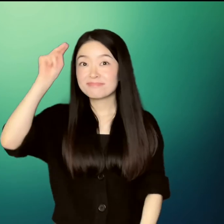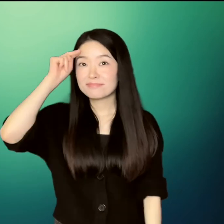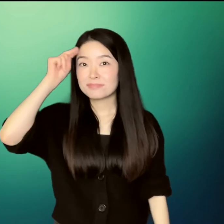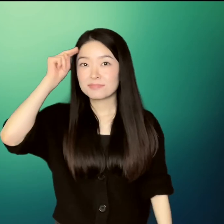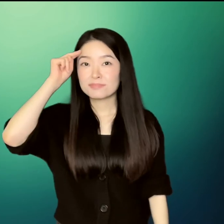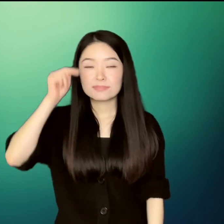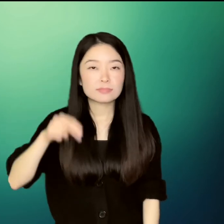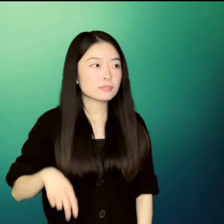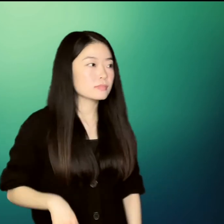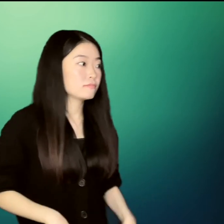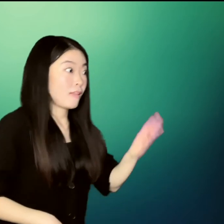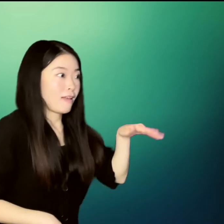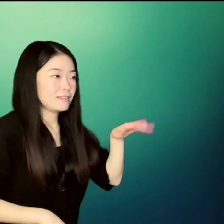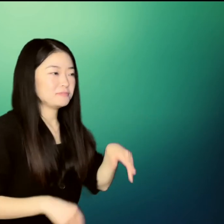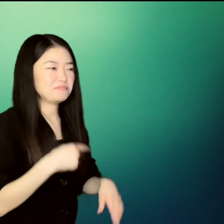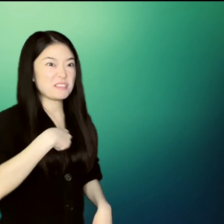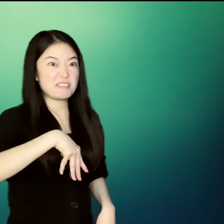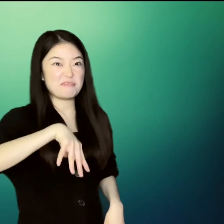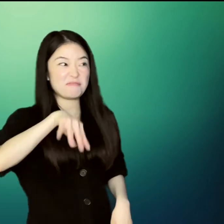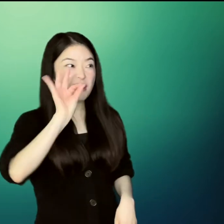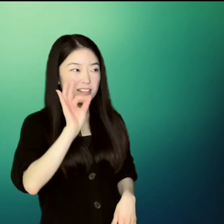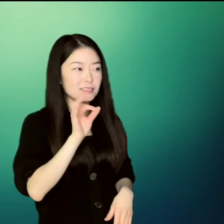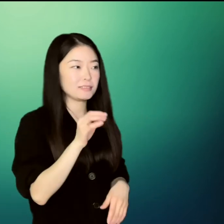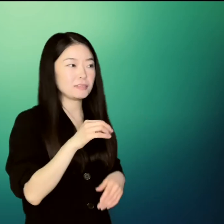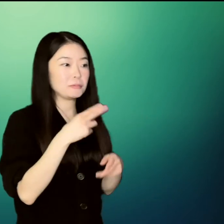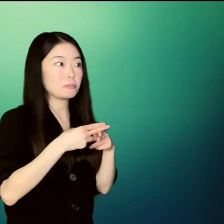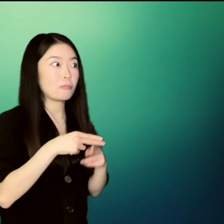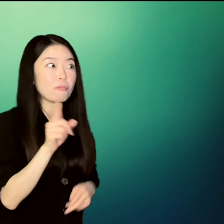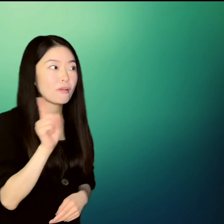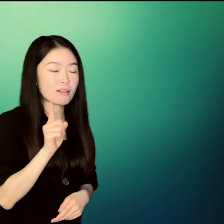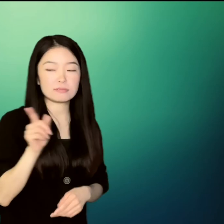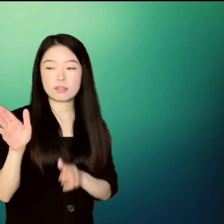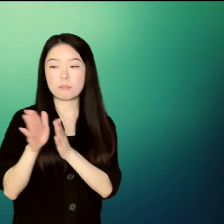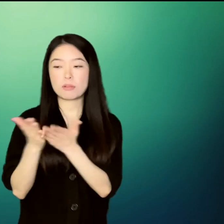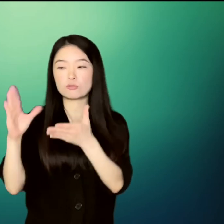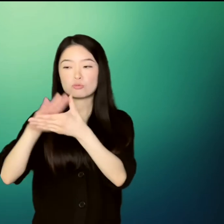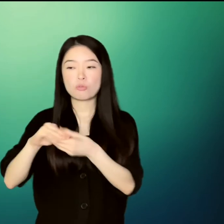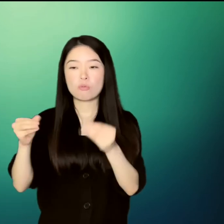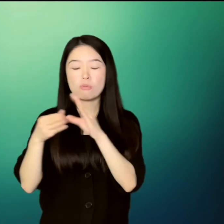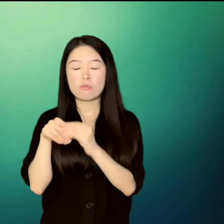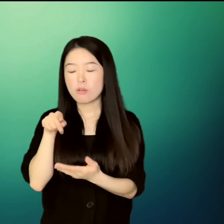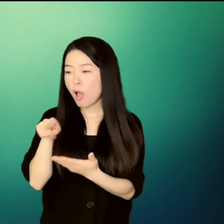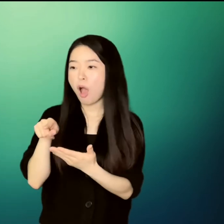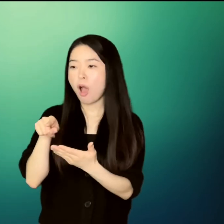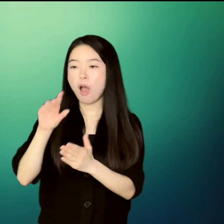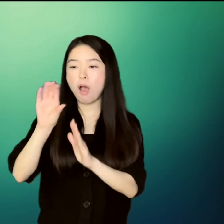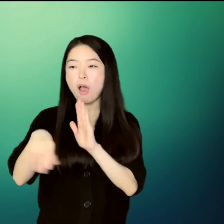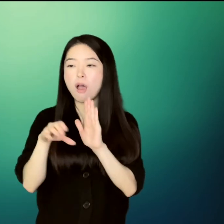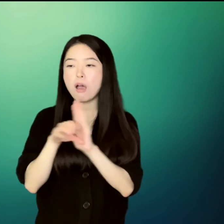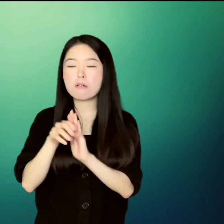I got it from a storybook, said Nate. She was smart and brave.